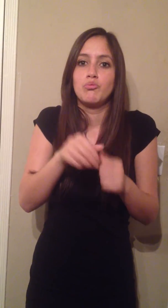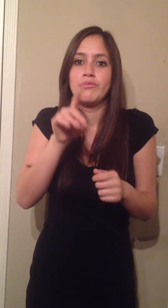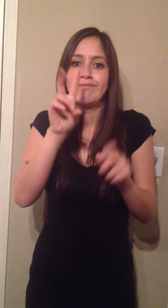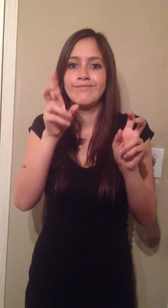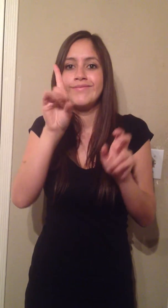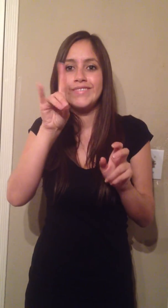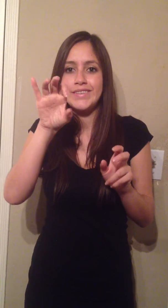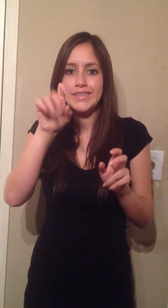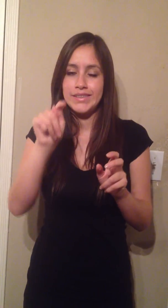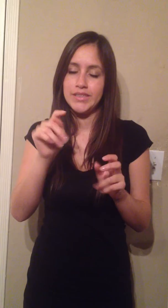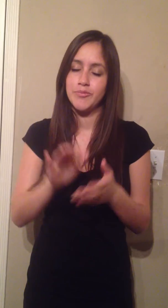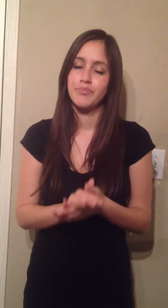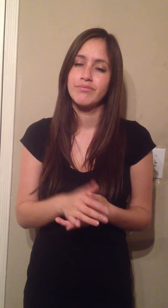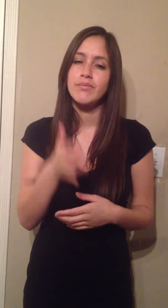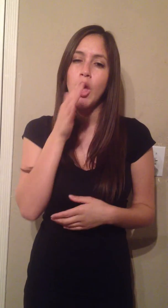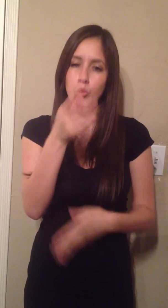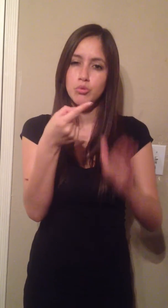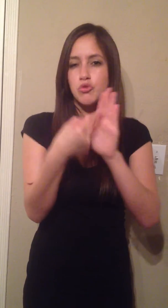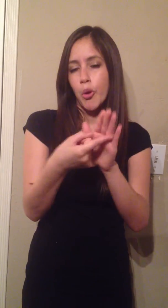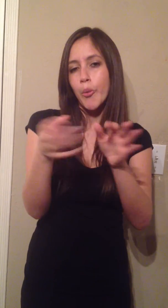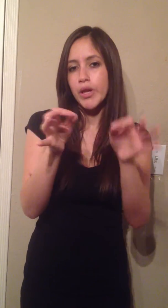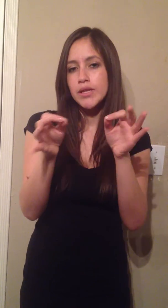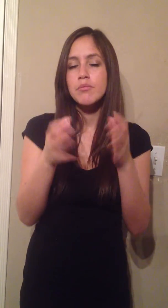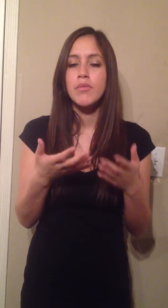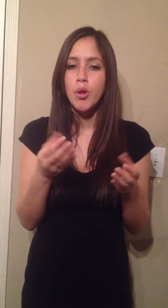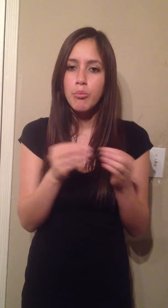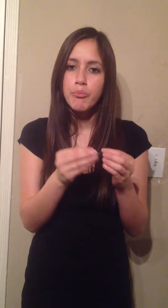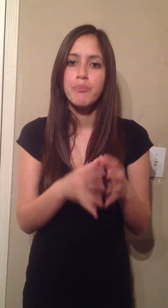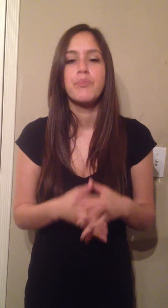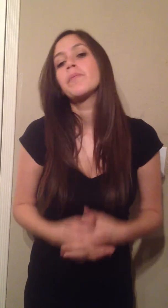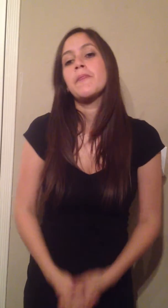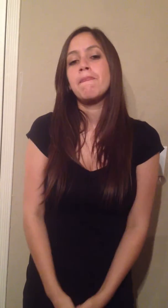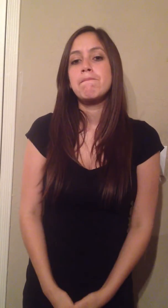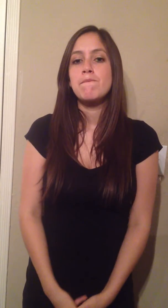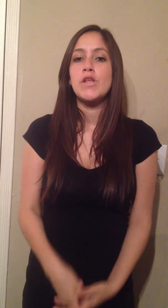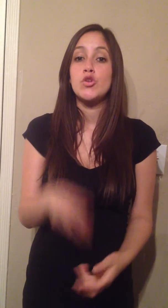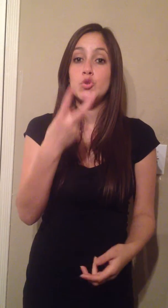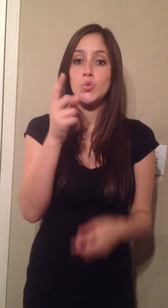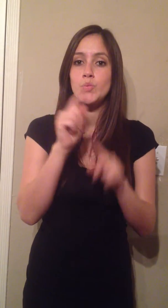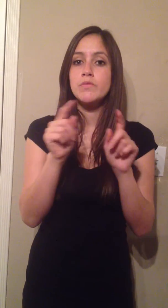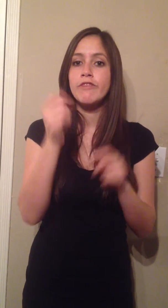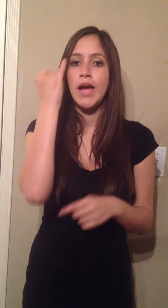but I'm going to show you one and kind of illustrate it and then give you another one. 2 ideas, okay? The first one, so again, this is under number